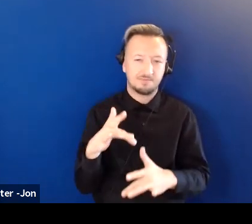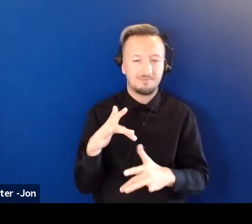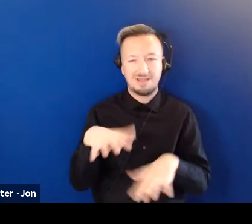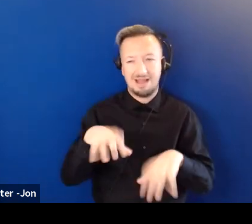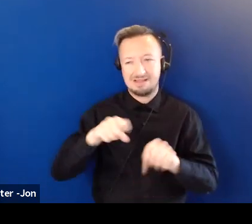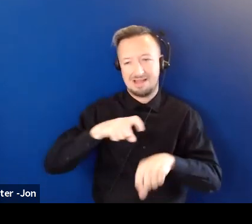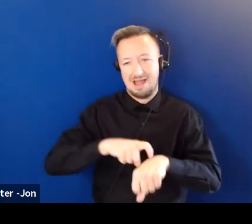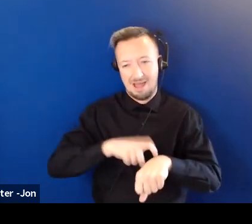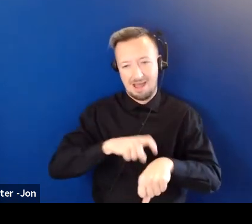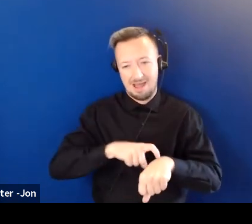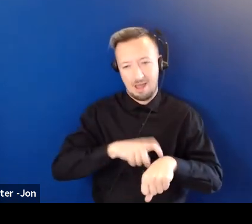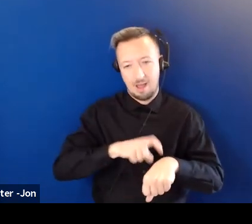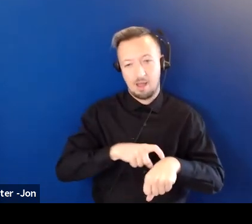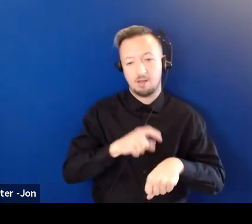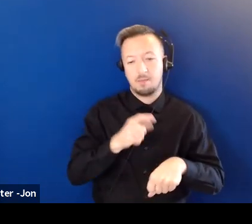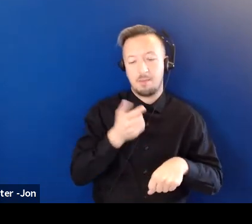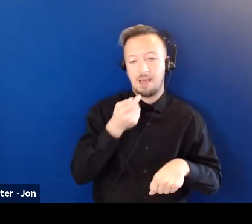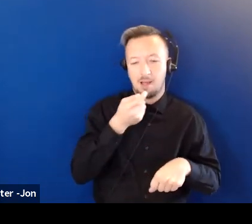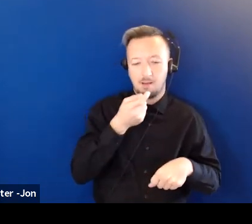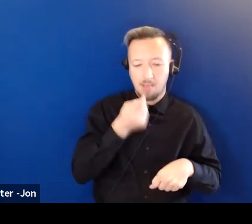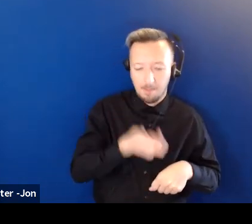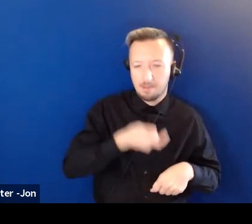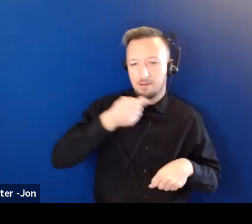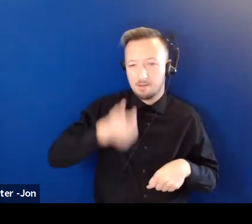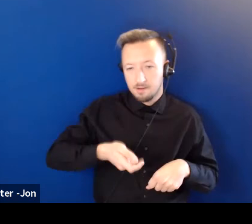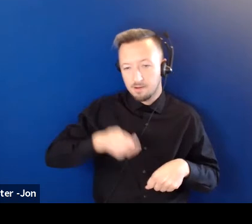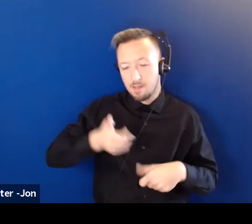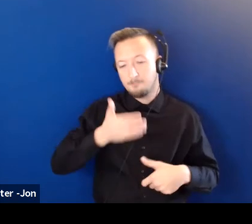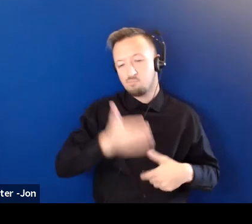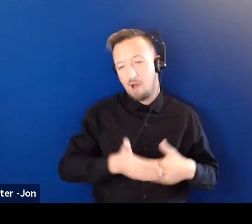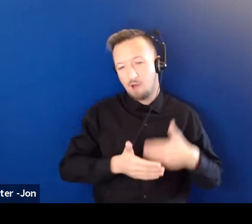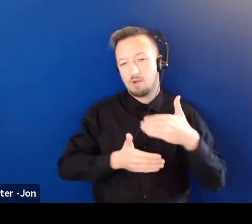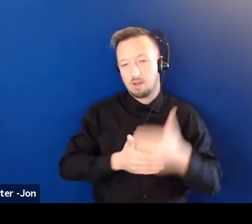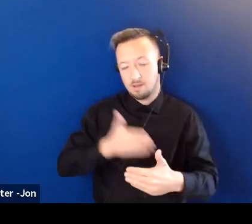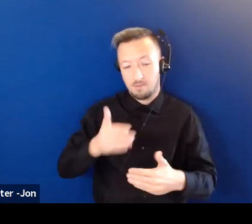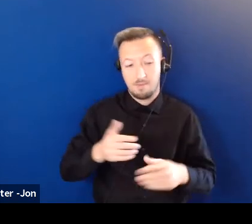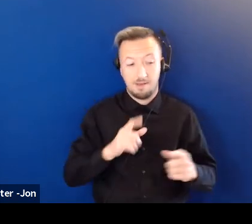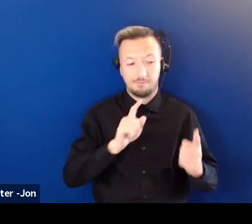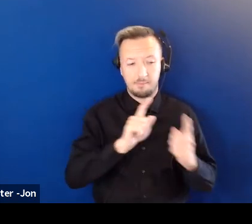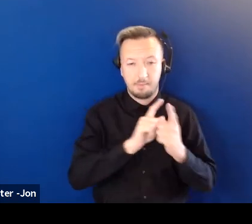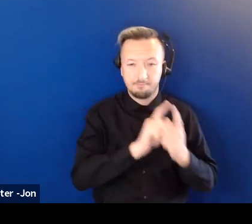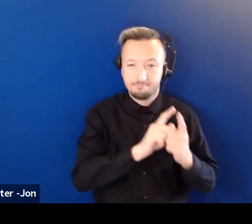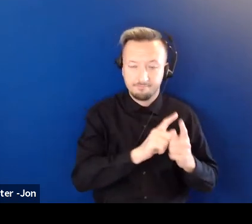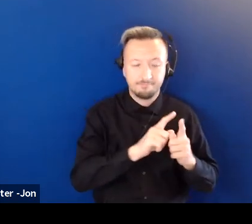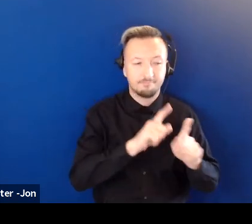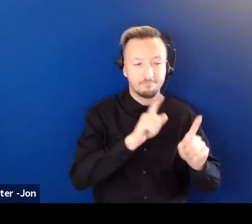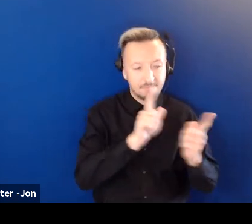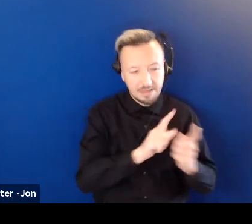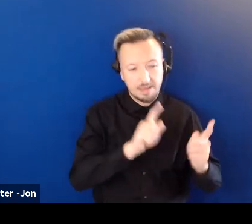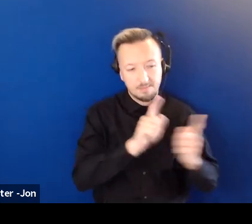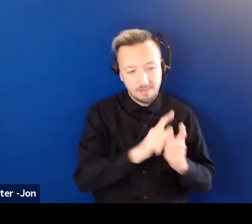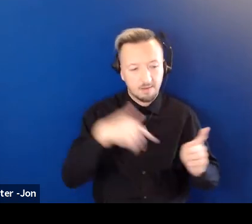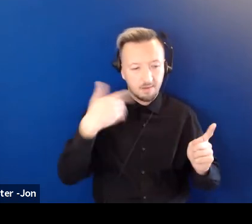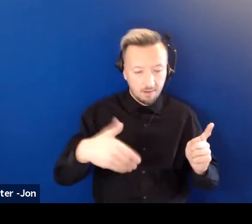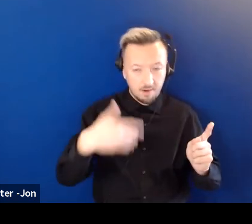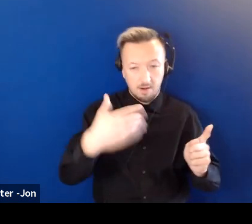progress can be made when you talk to a youth for a longer period of time. I think it's really important a